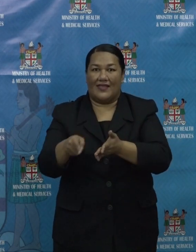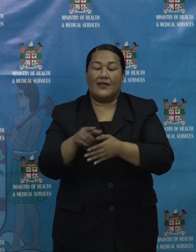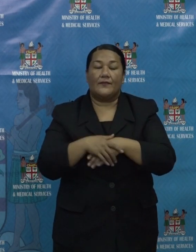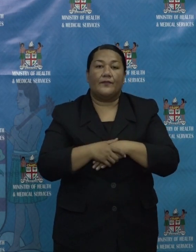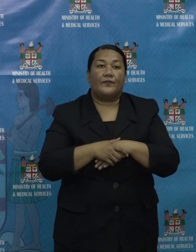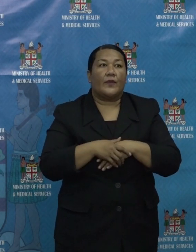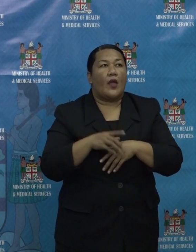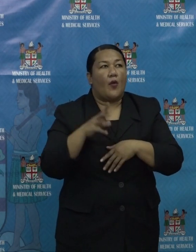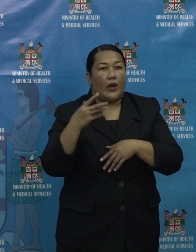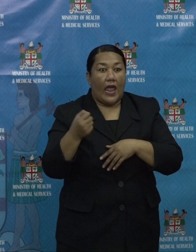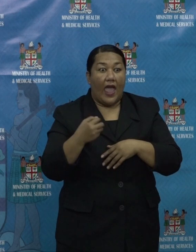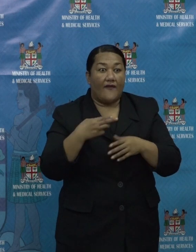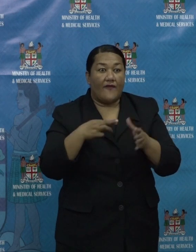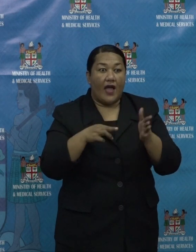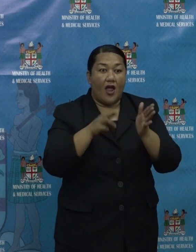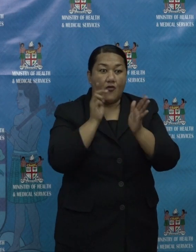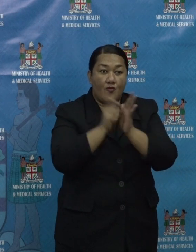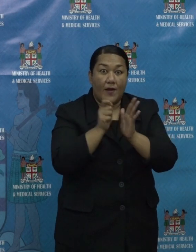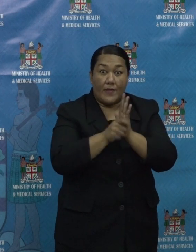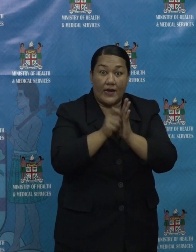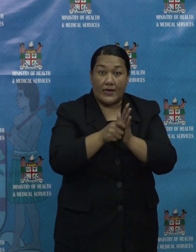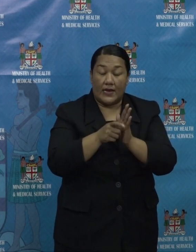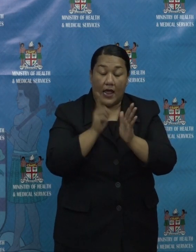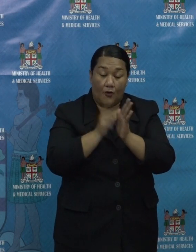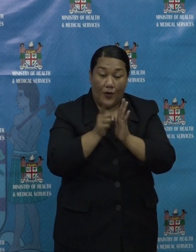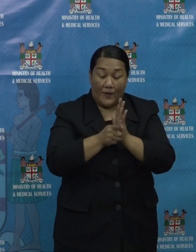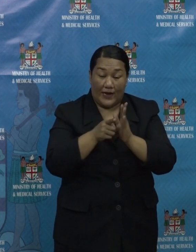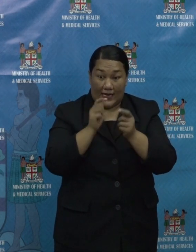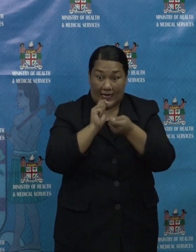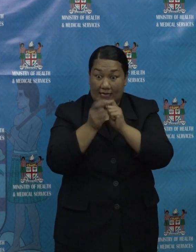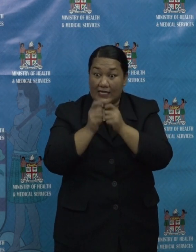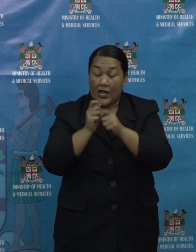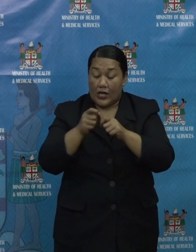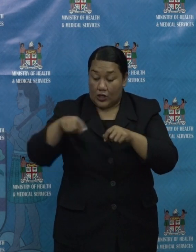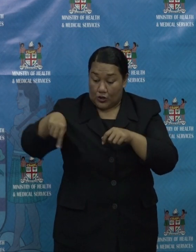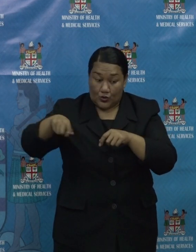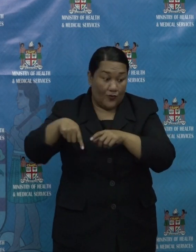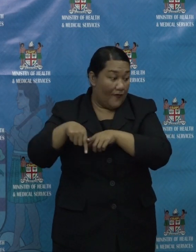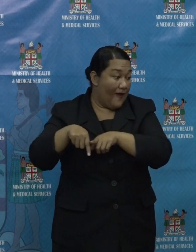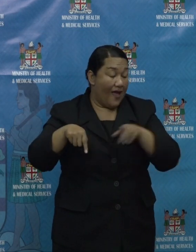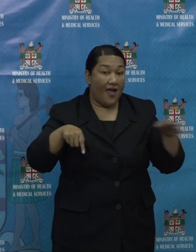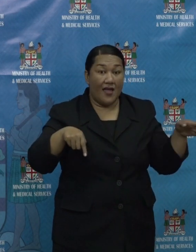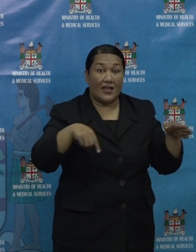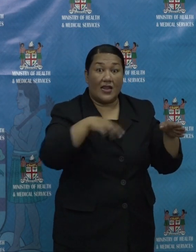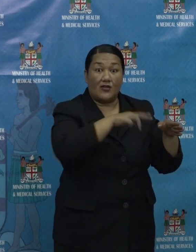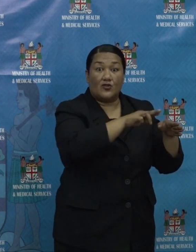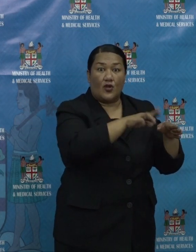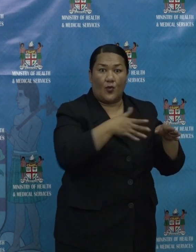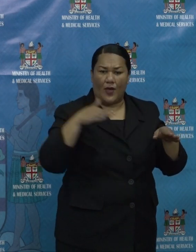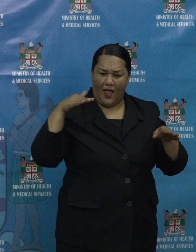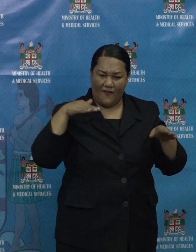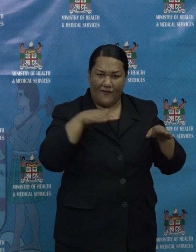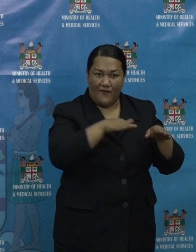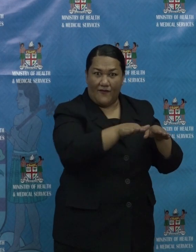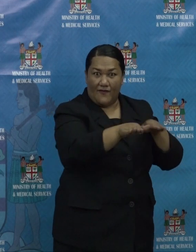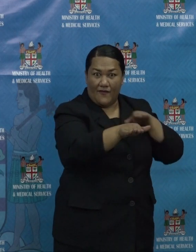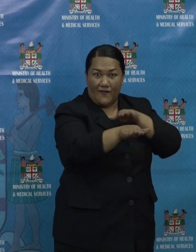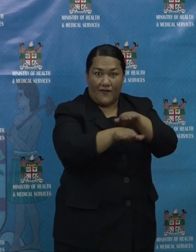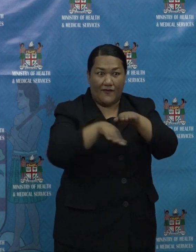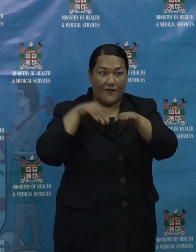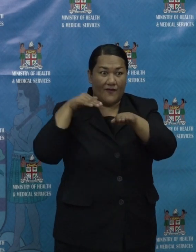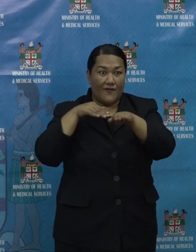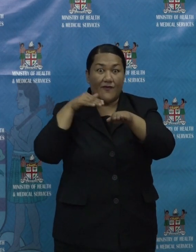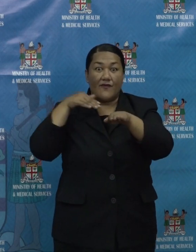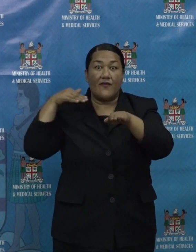diagnostic testing in certain sites in Suvarnasori. One of these sites is the drive-through testing facility at Civic